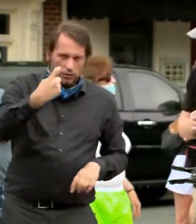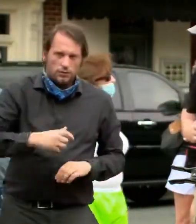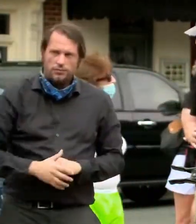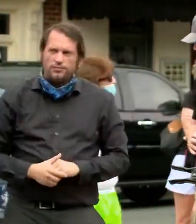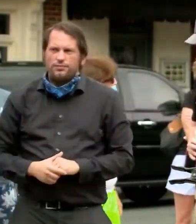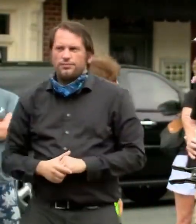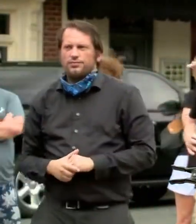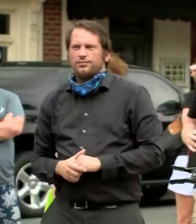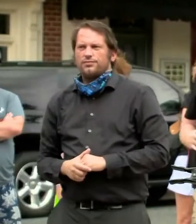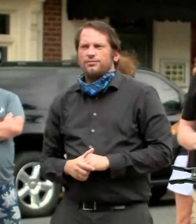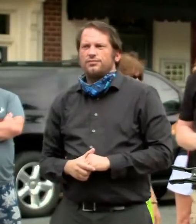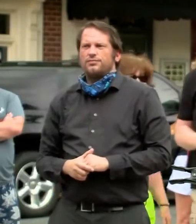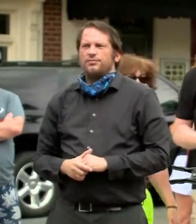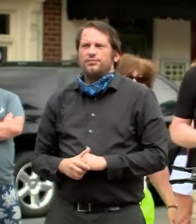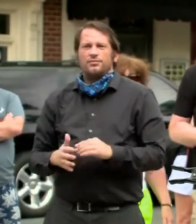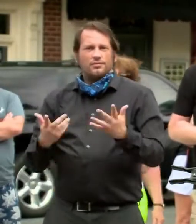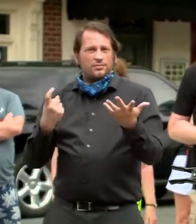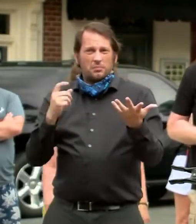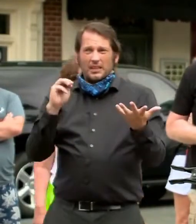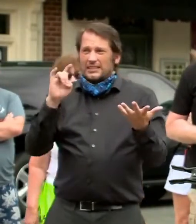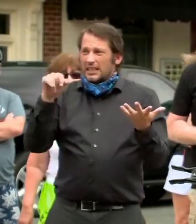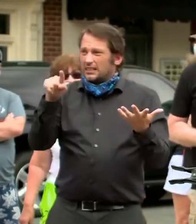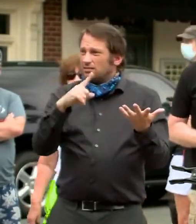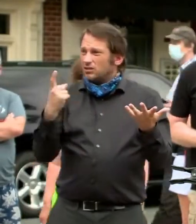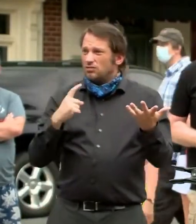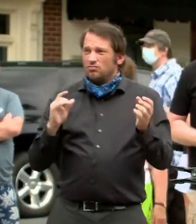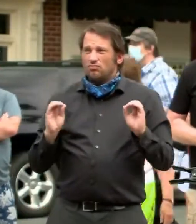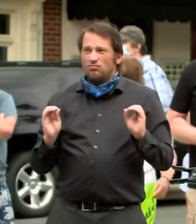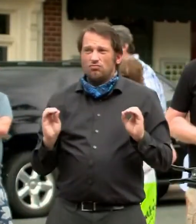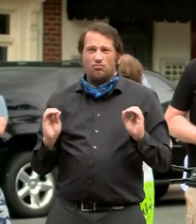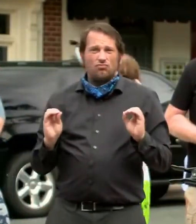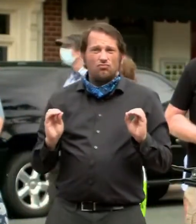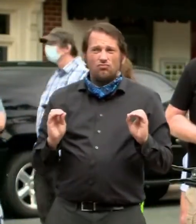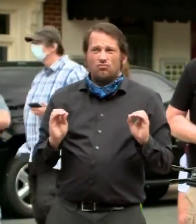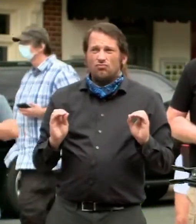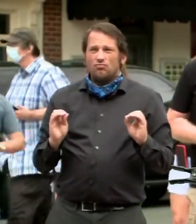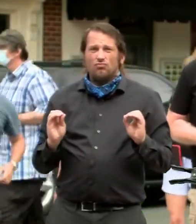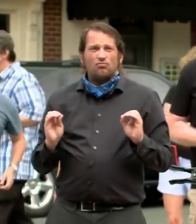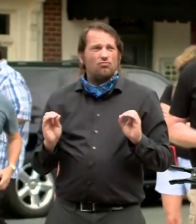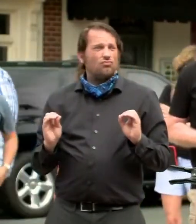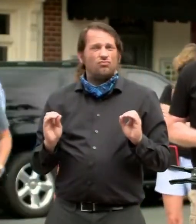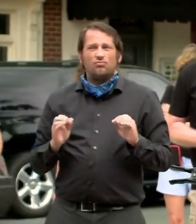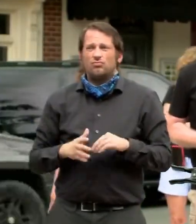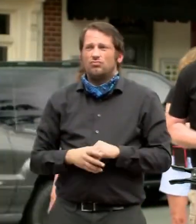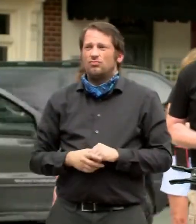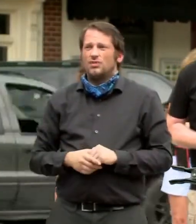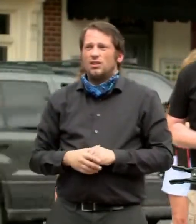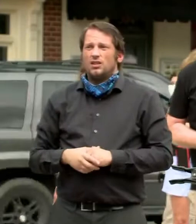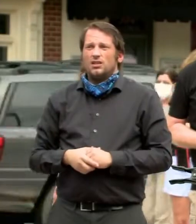You can't eat in a restaurant. I have a question. Why are abortion clinics